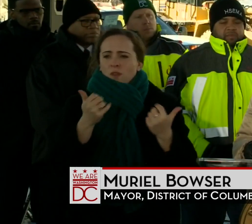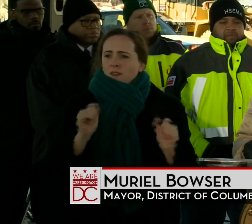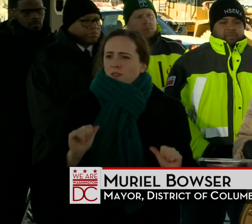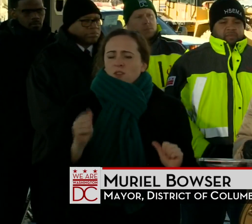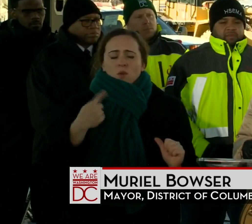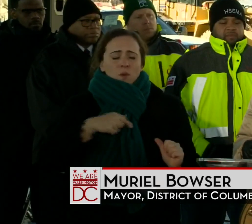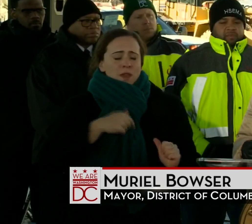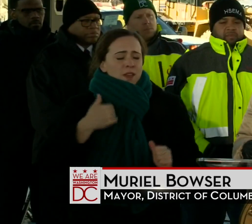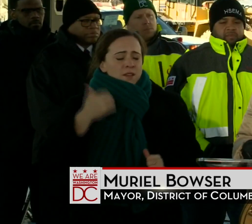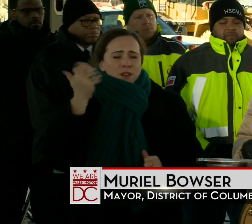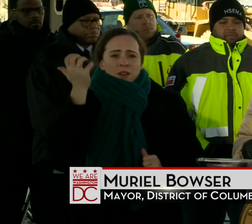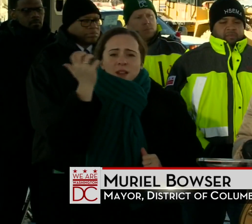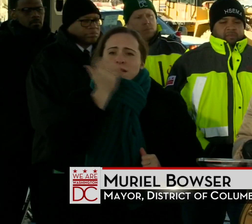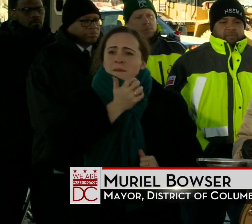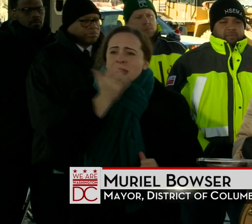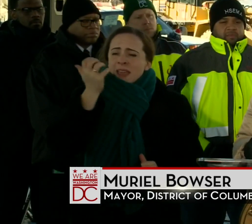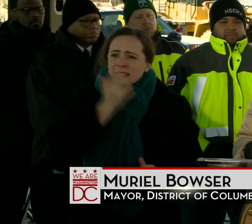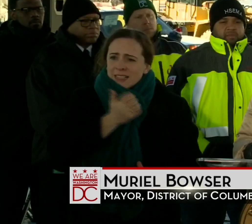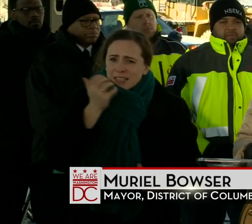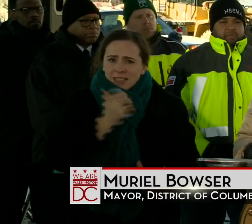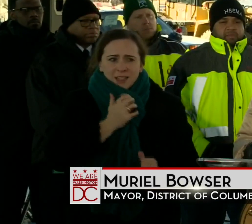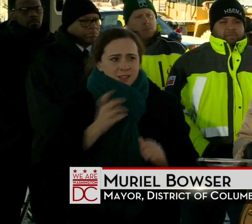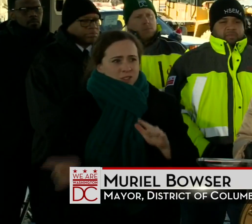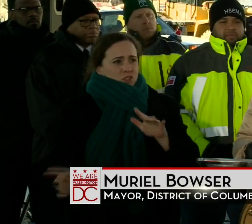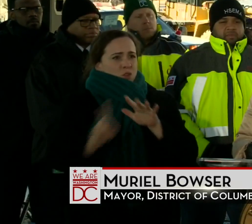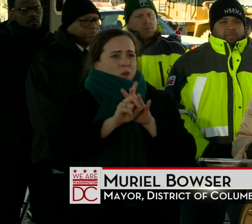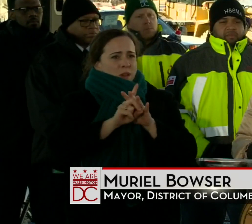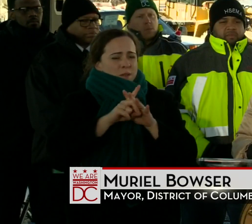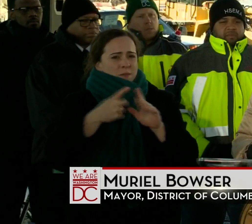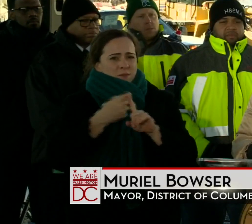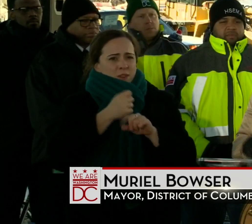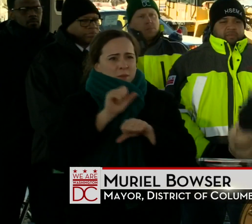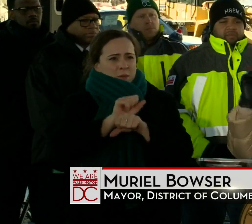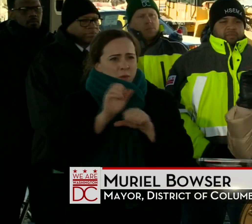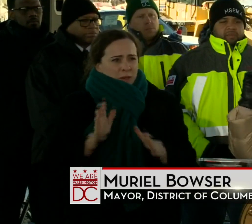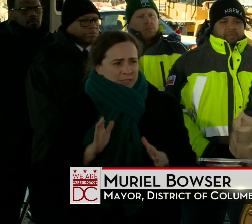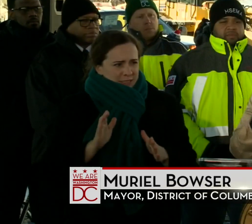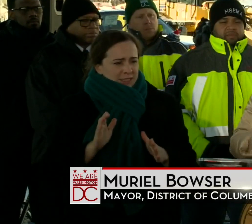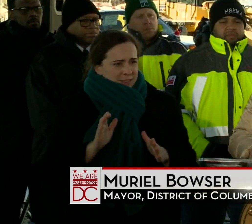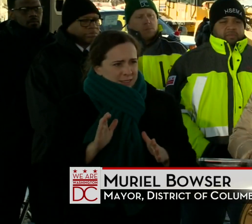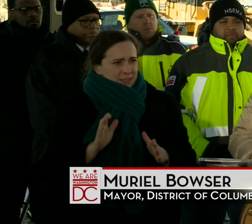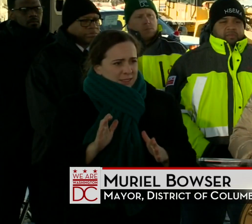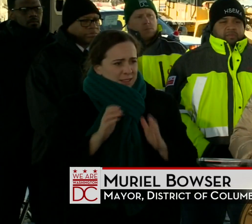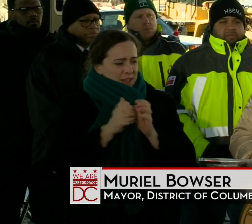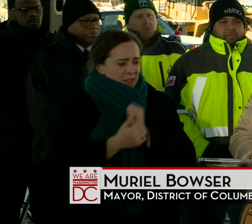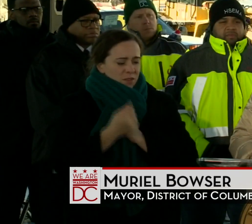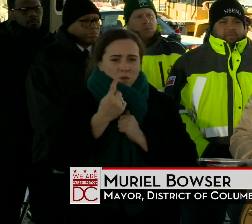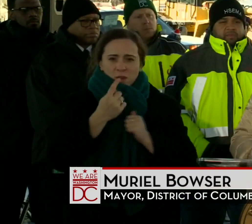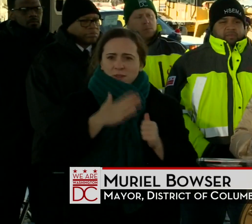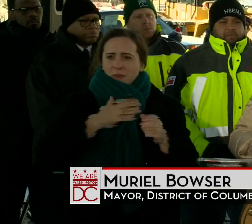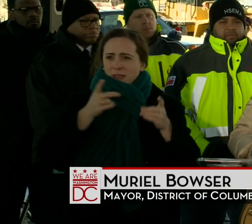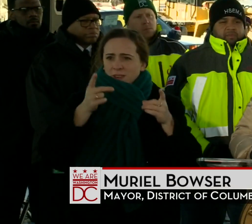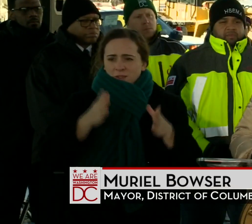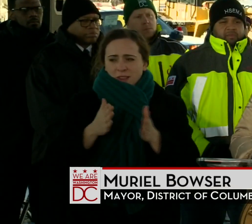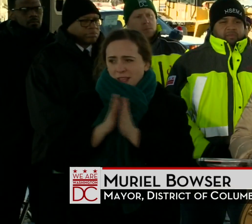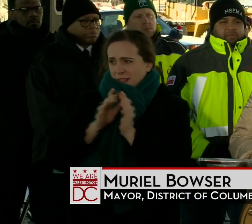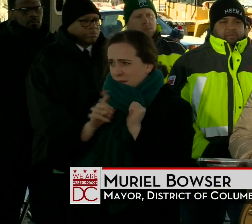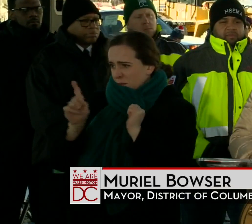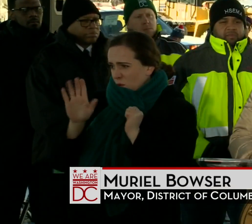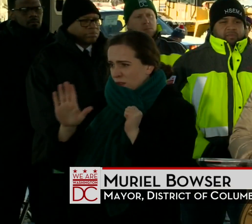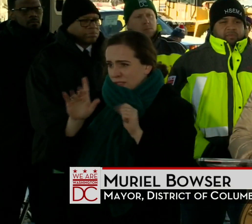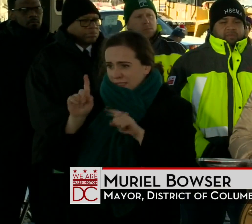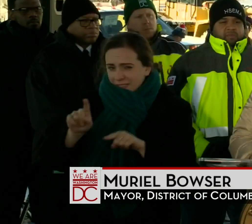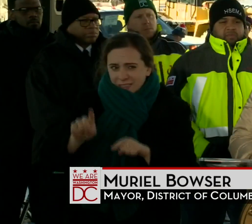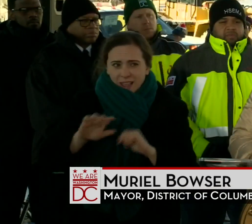a remarkable show up of our employees. I asked every one of my directors, how's your